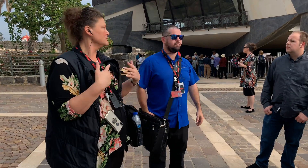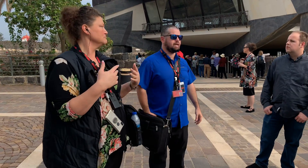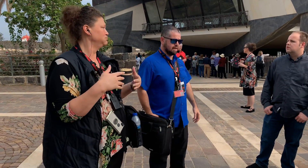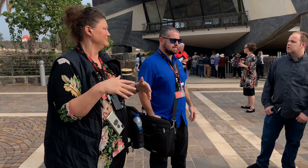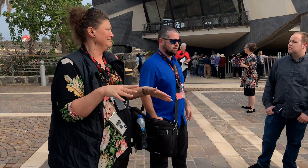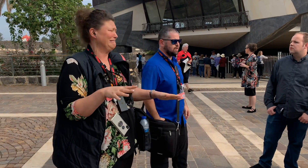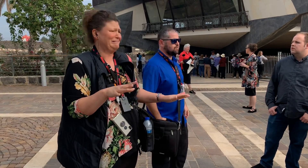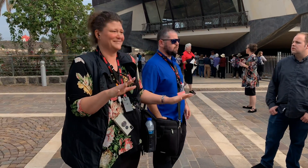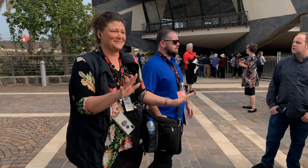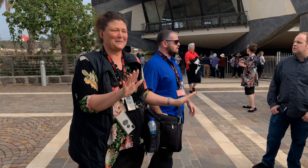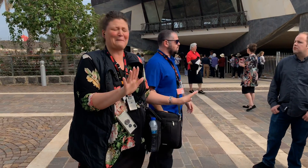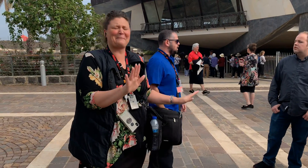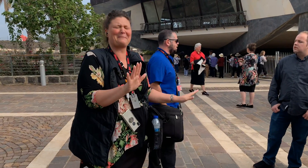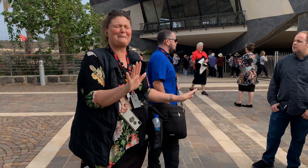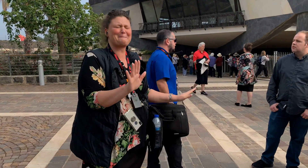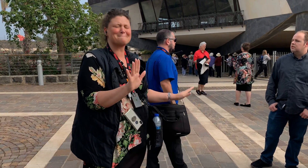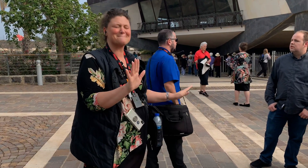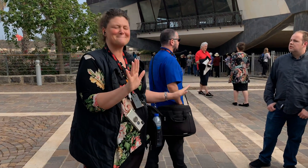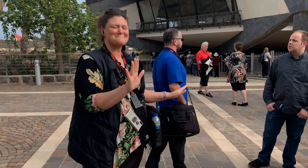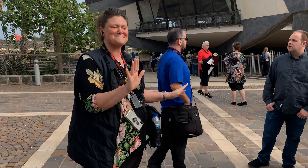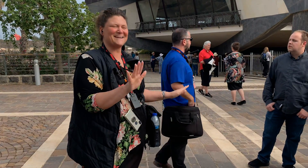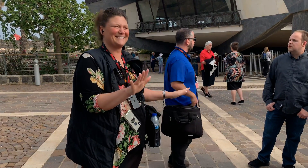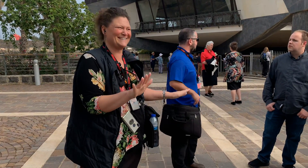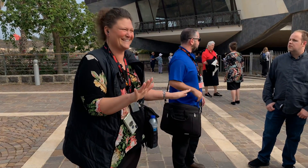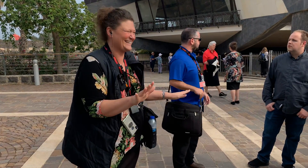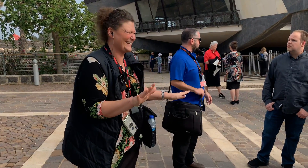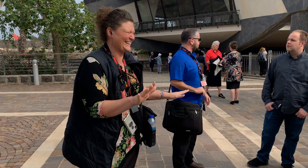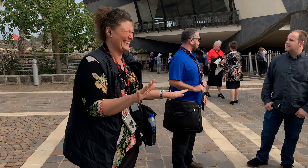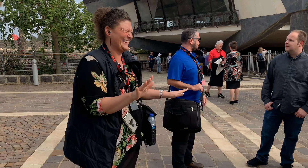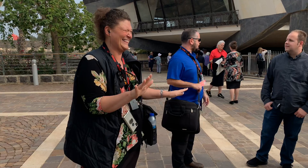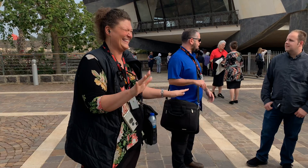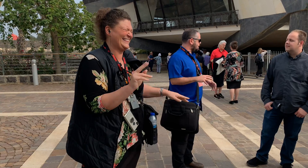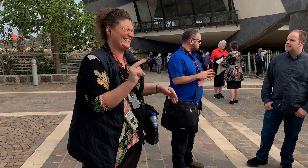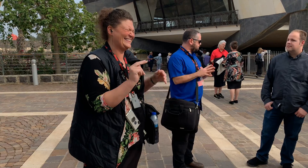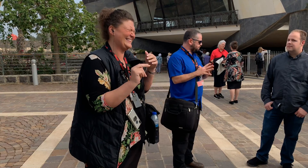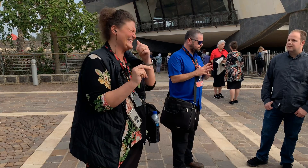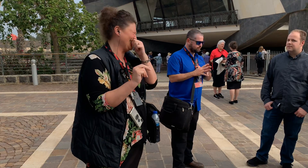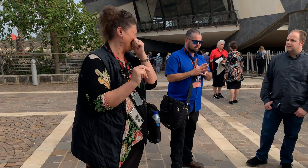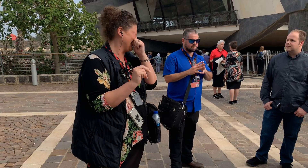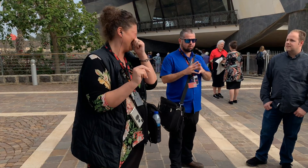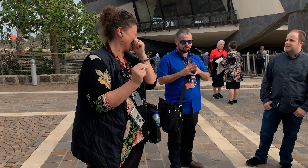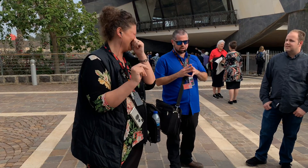he told them in Nazareth, for example, that